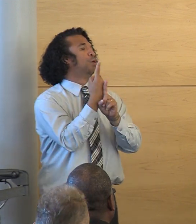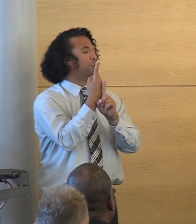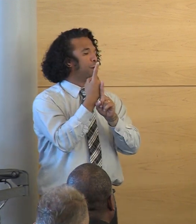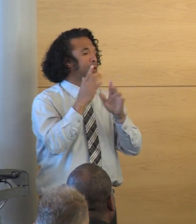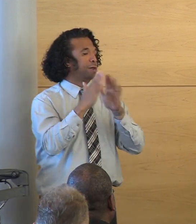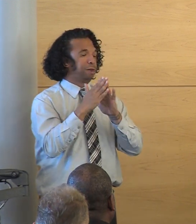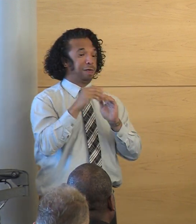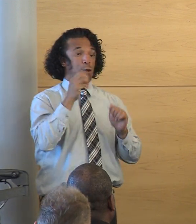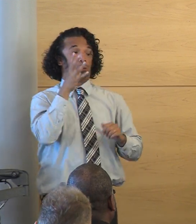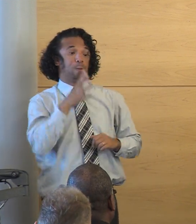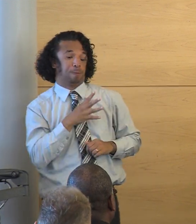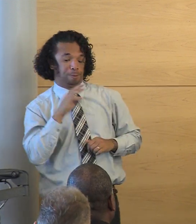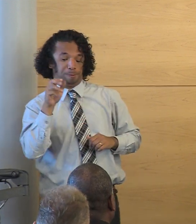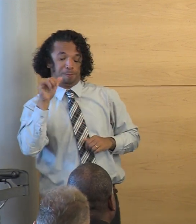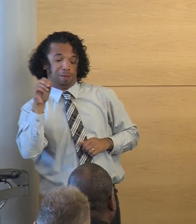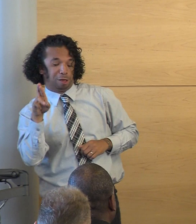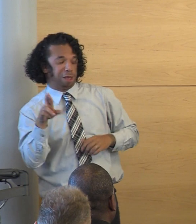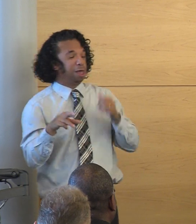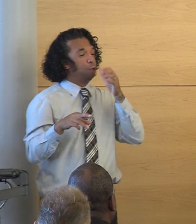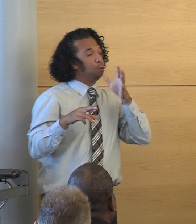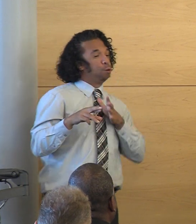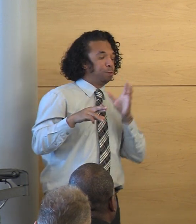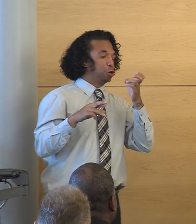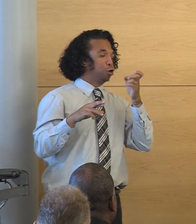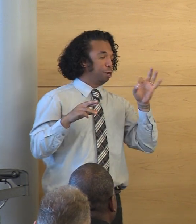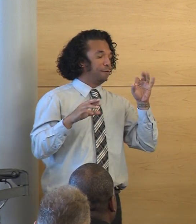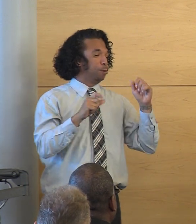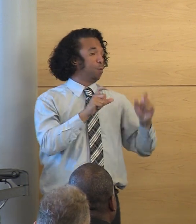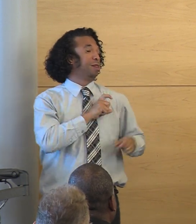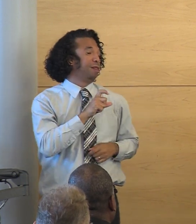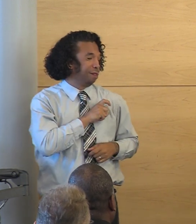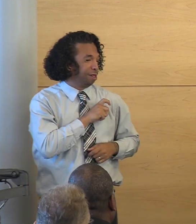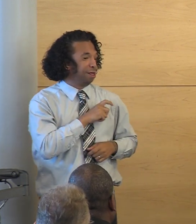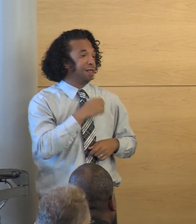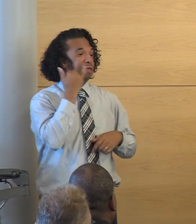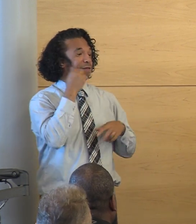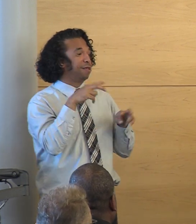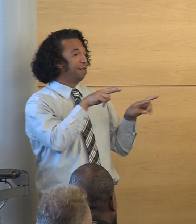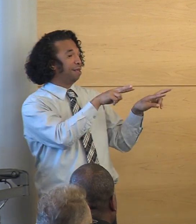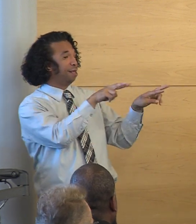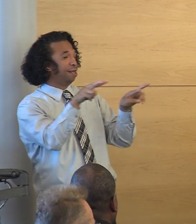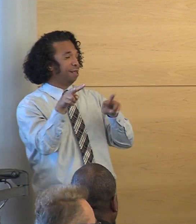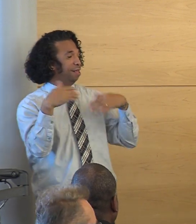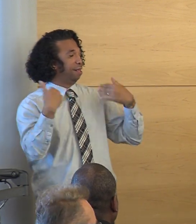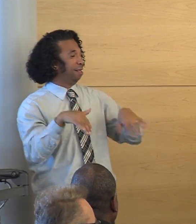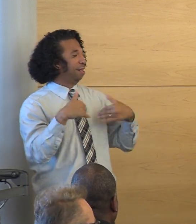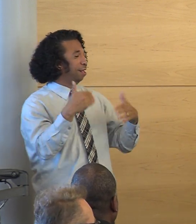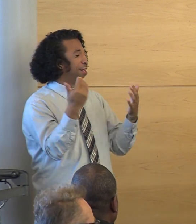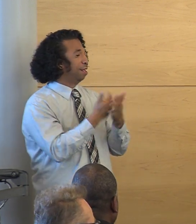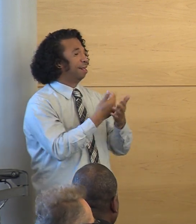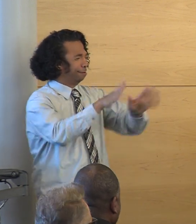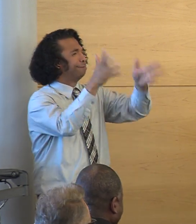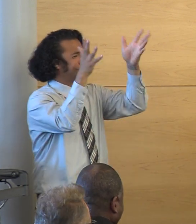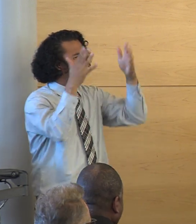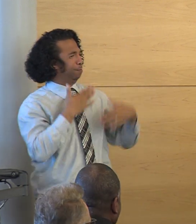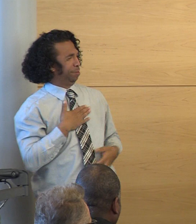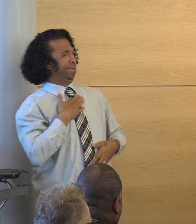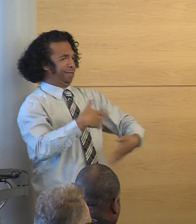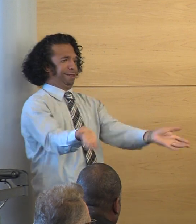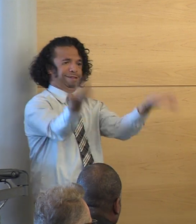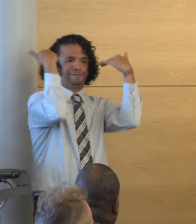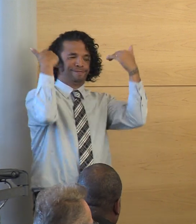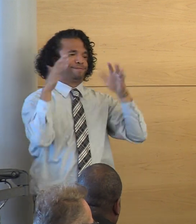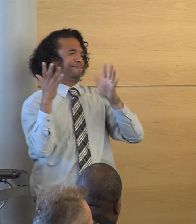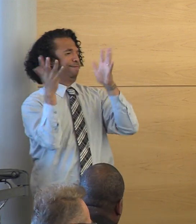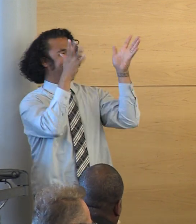a woman mayor and a woman chief of police. And if you look at who's law enforcement, we can clap for